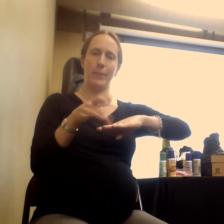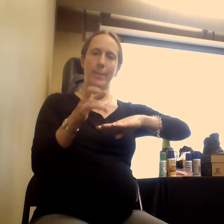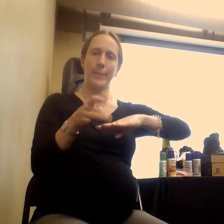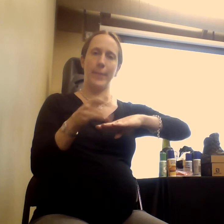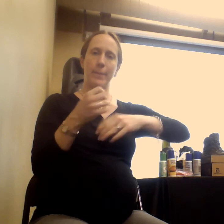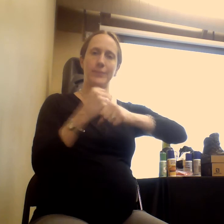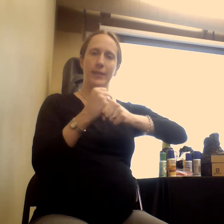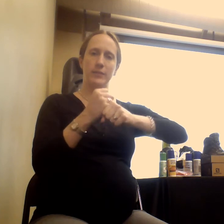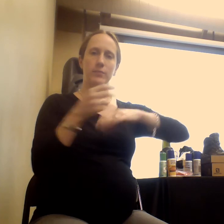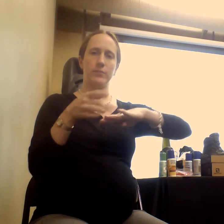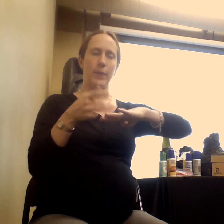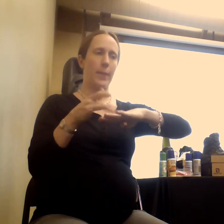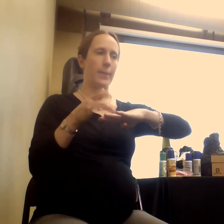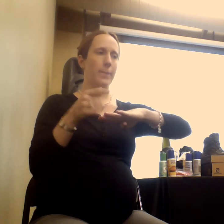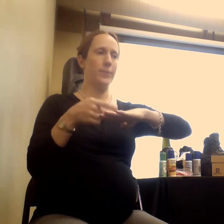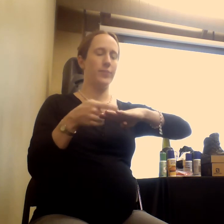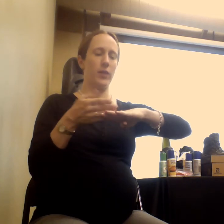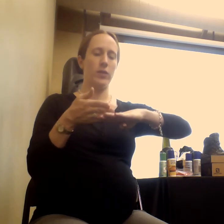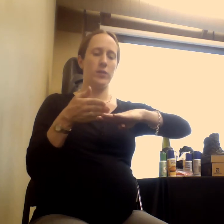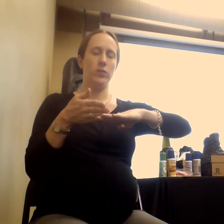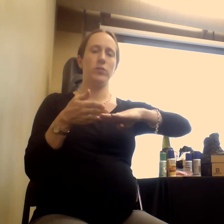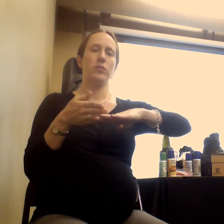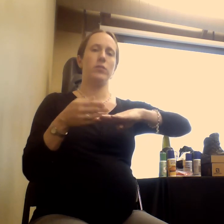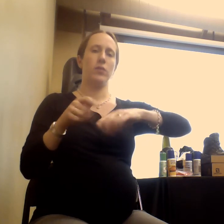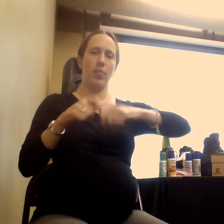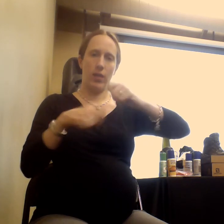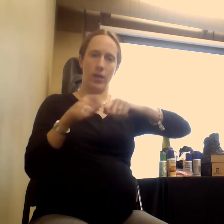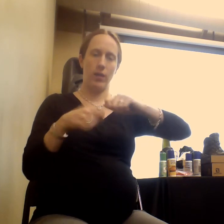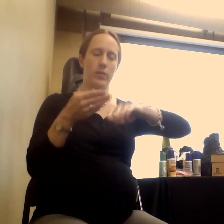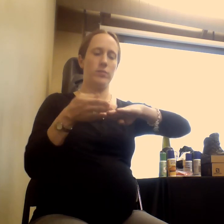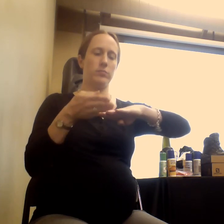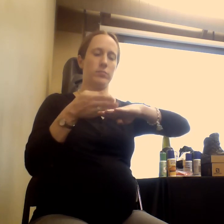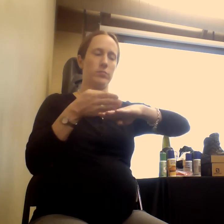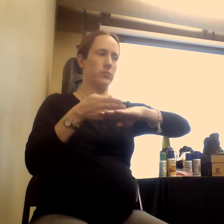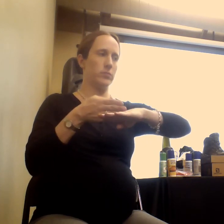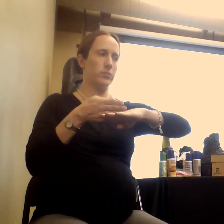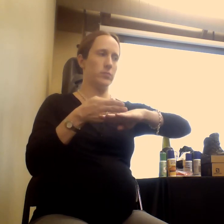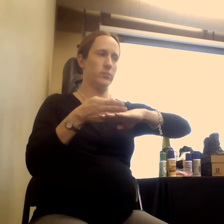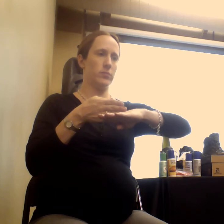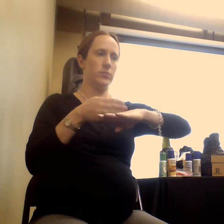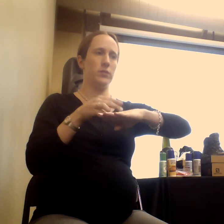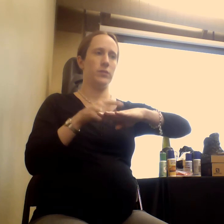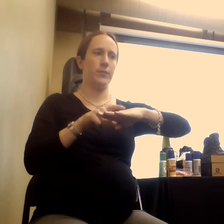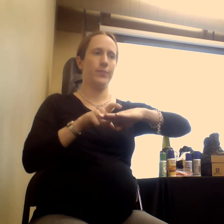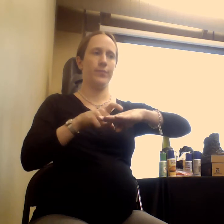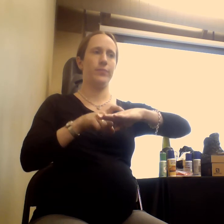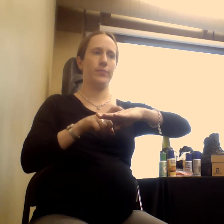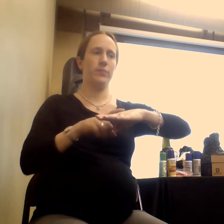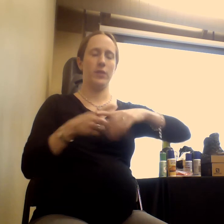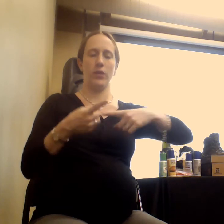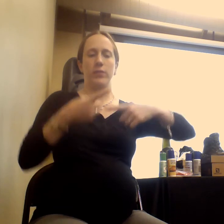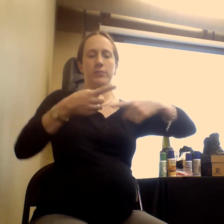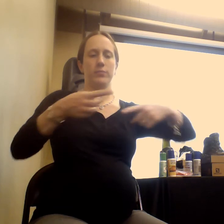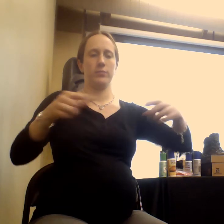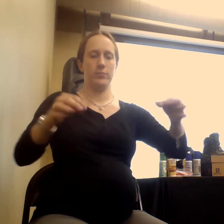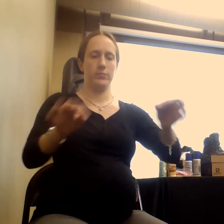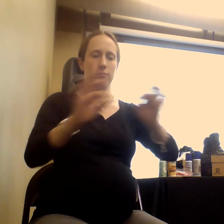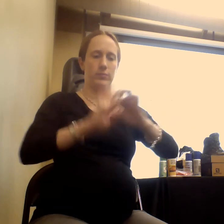Okay, stop there. You stop there. You go. All right, you stop right there. Ooh, you're already using